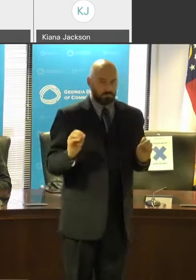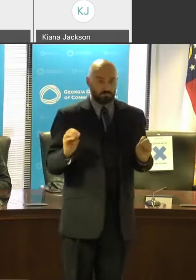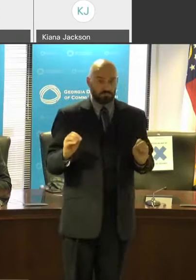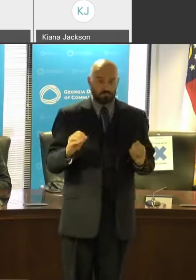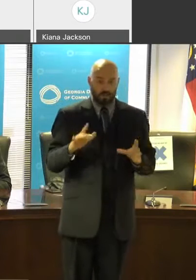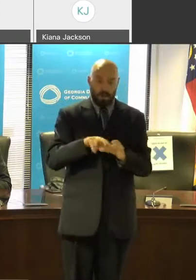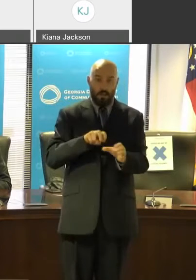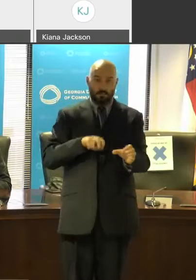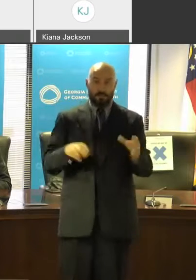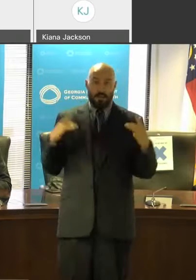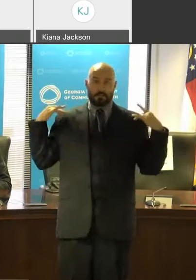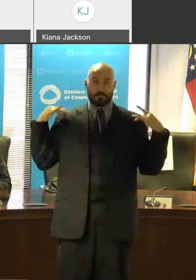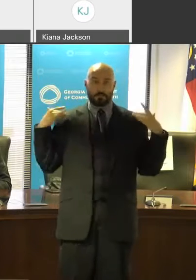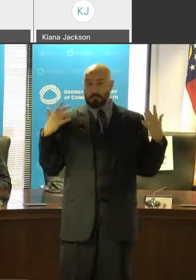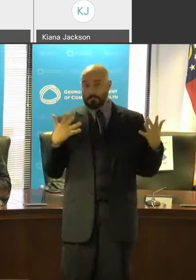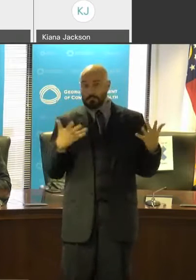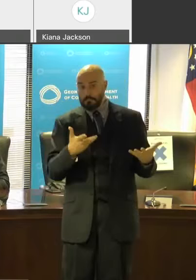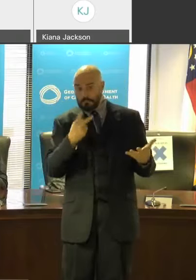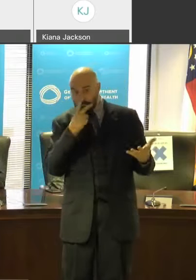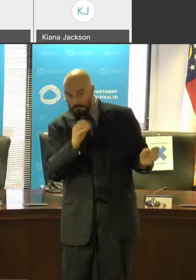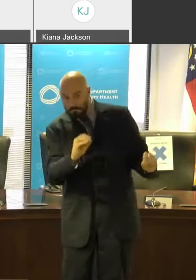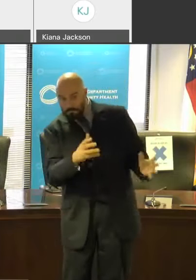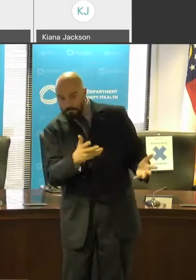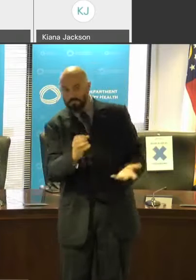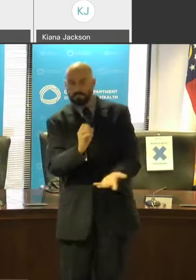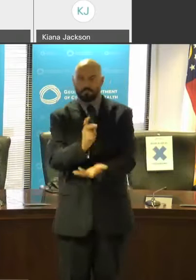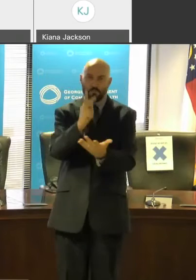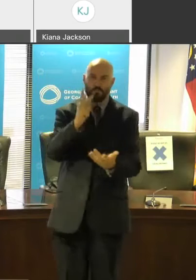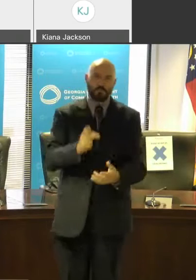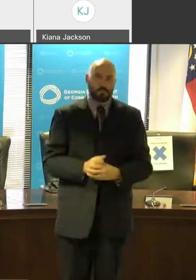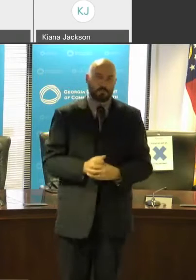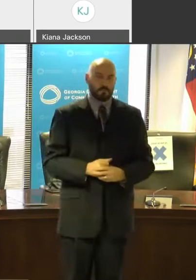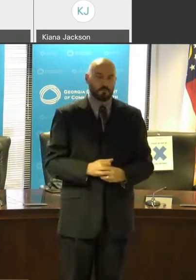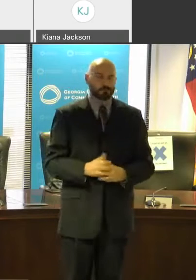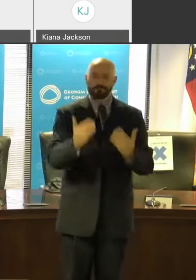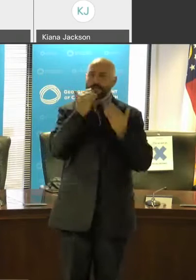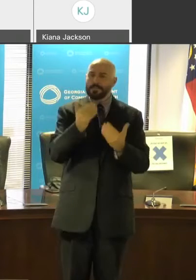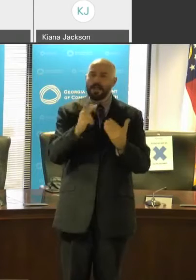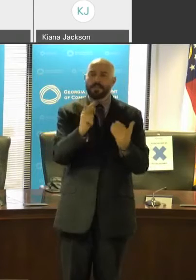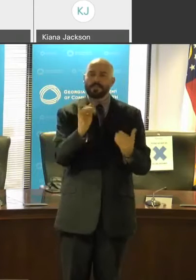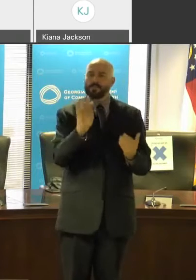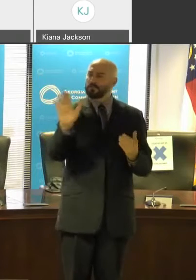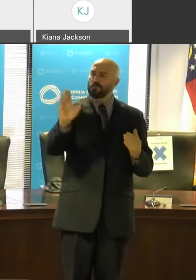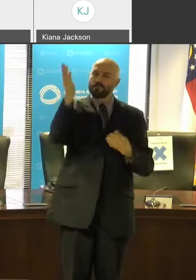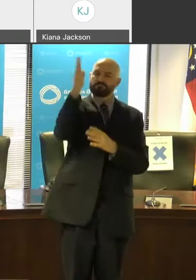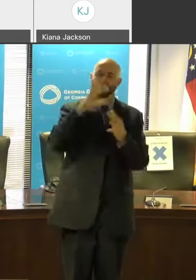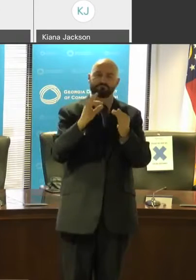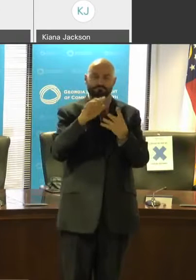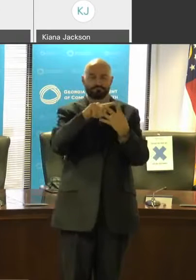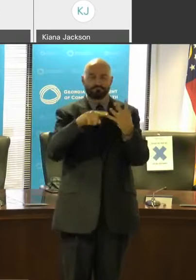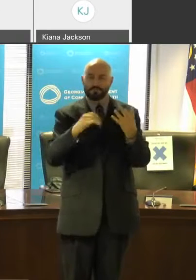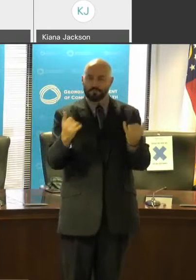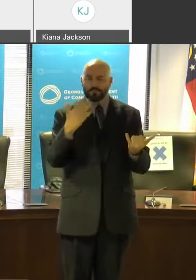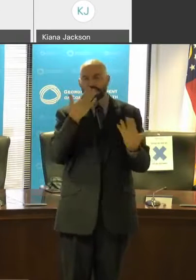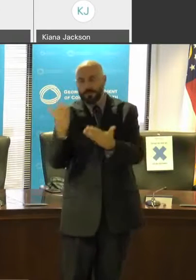Abstaining? Hearing none, it is approved. Thank you so much, Kim, for your presentation today, and also thank